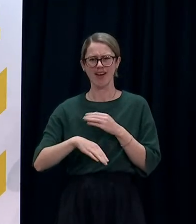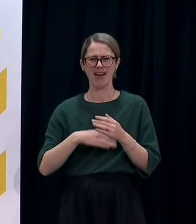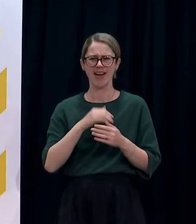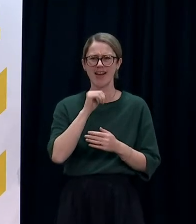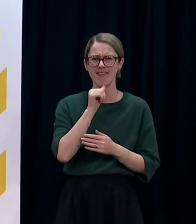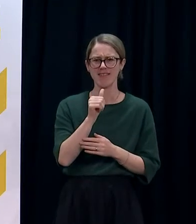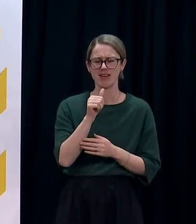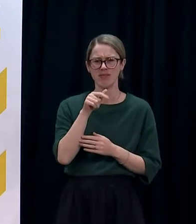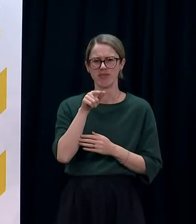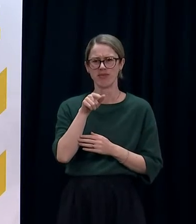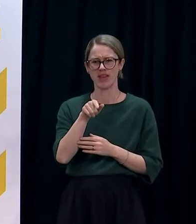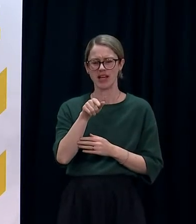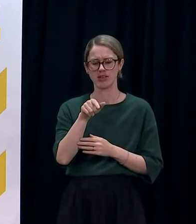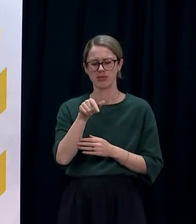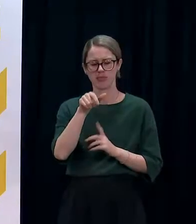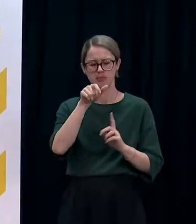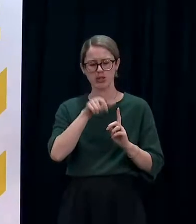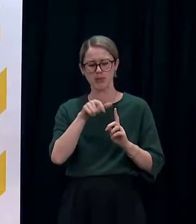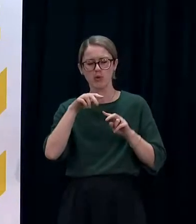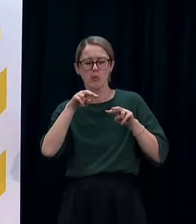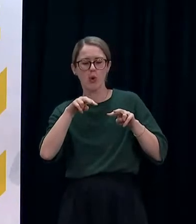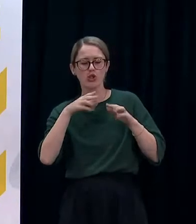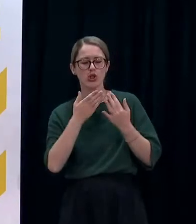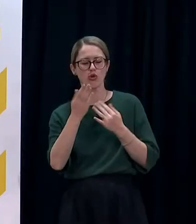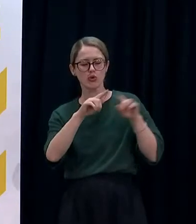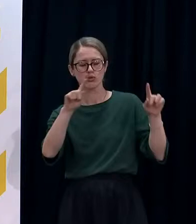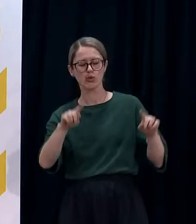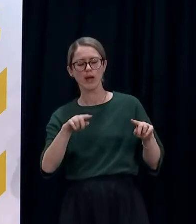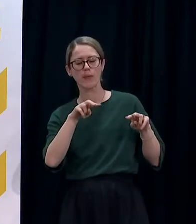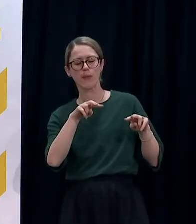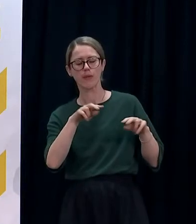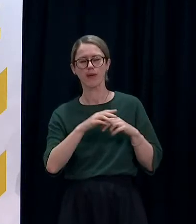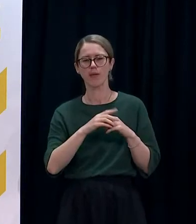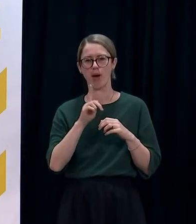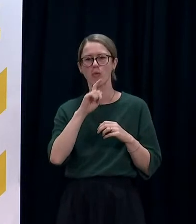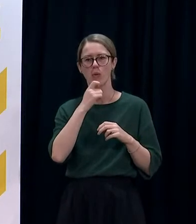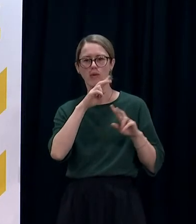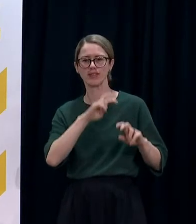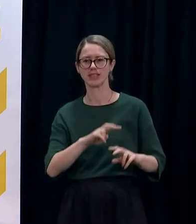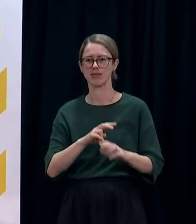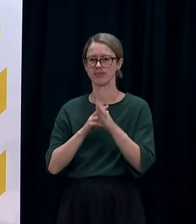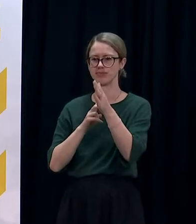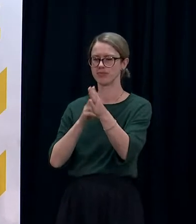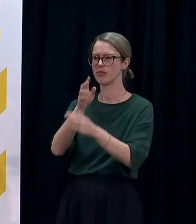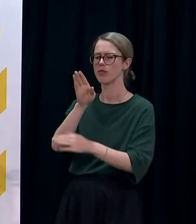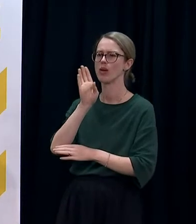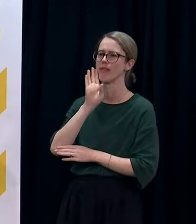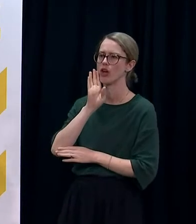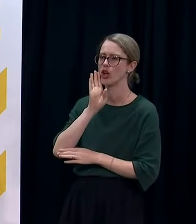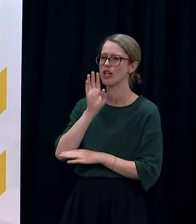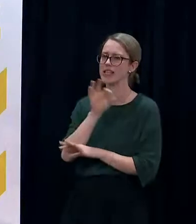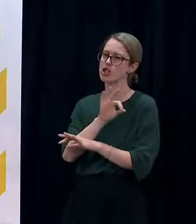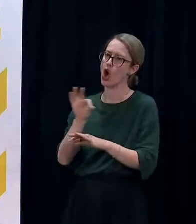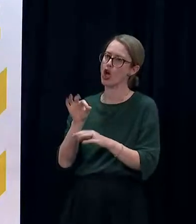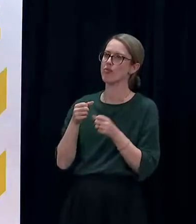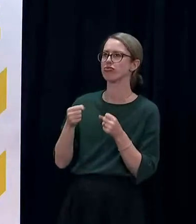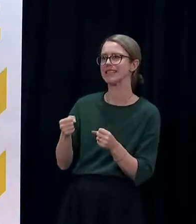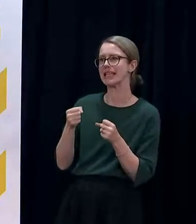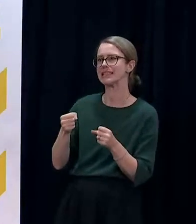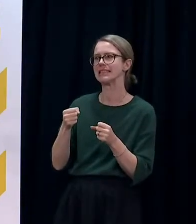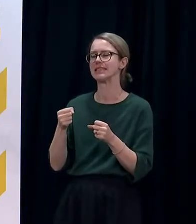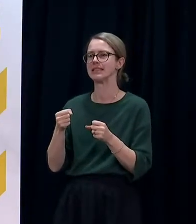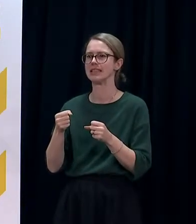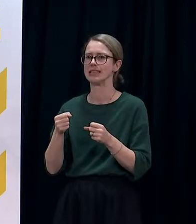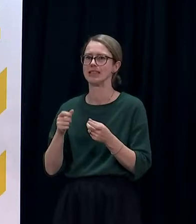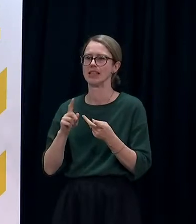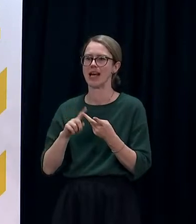whether or not they were being monitored, but what I can say is that is one of the questions we are asking. We've heard the arguments it's not a prison and that the number